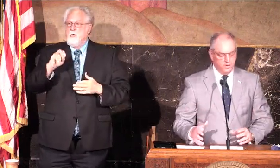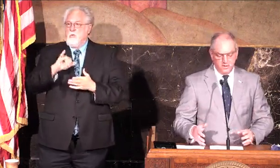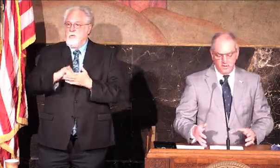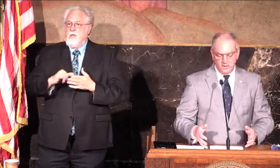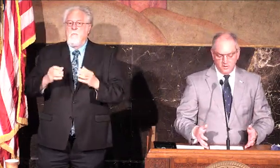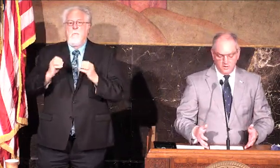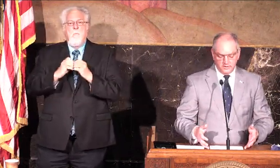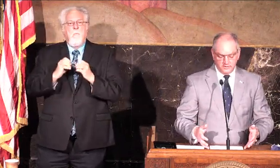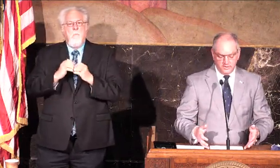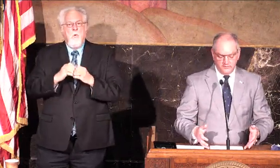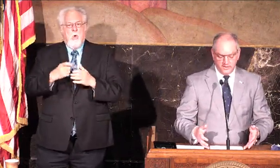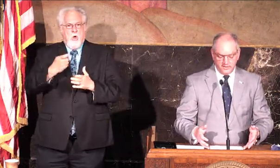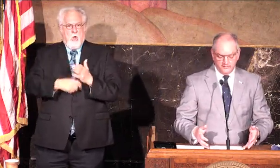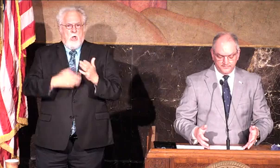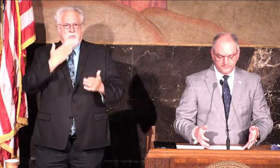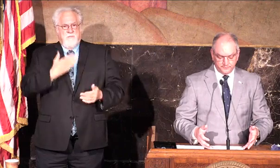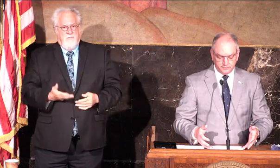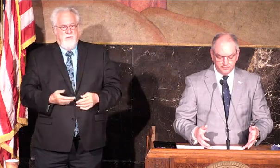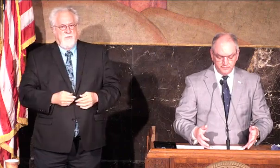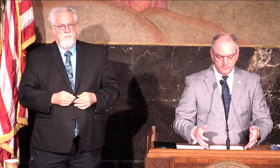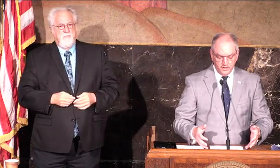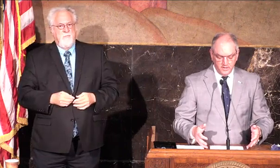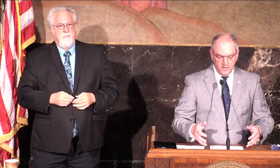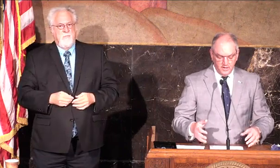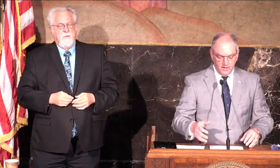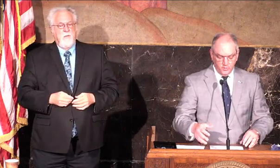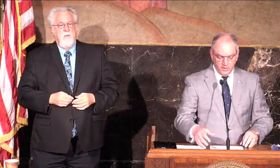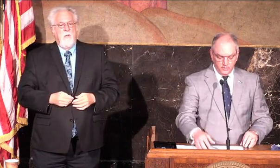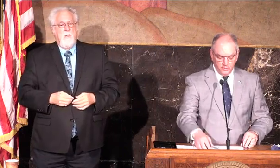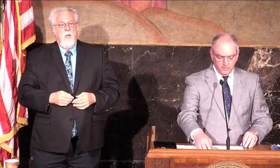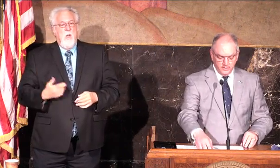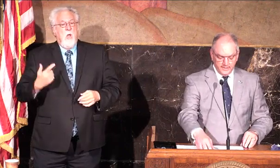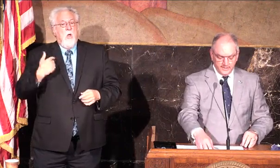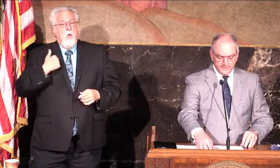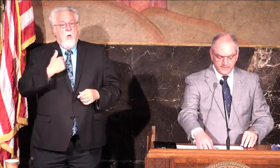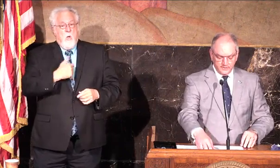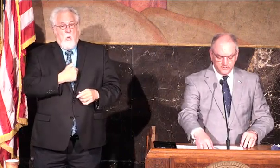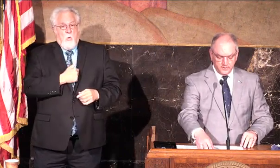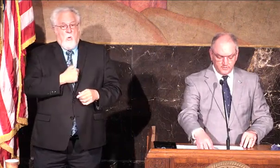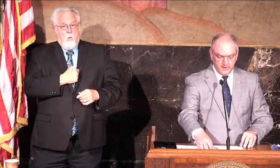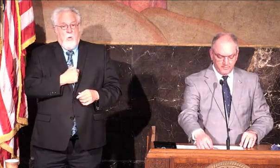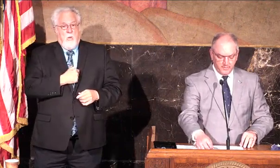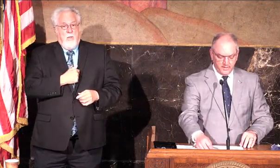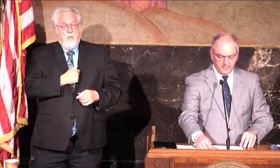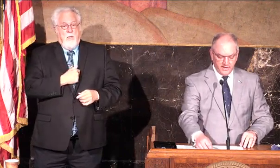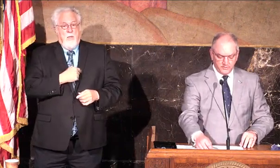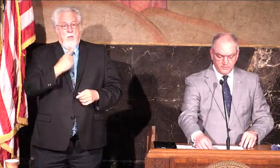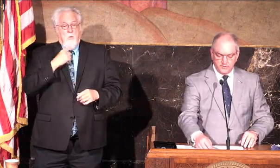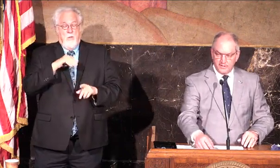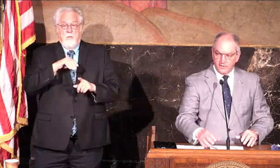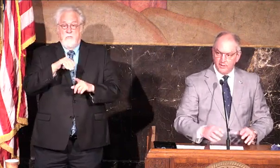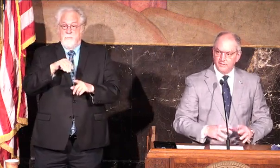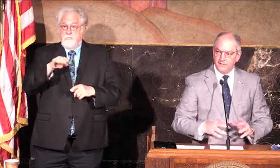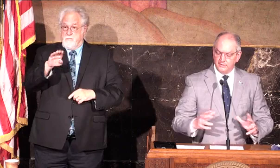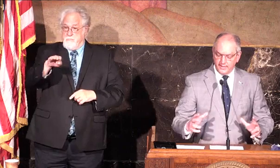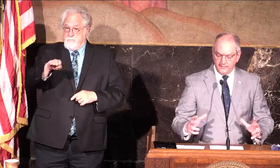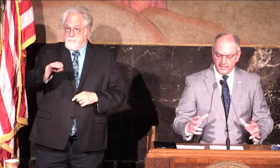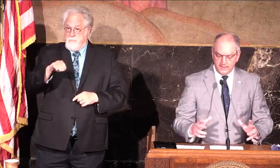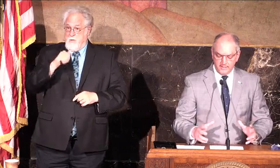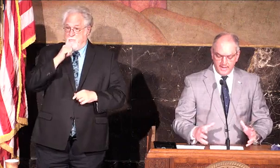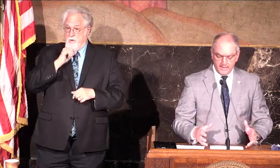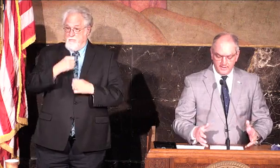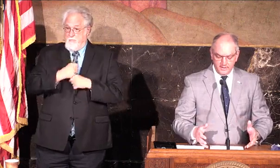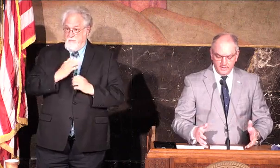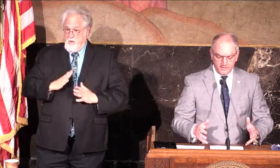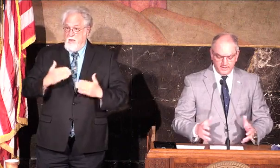more cost effective. We will signal to the private manufacturers that there is a